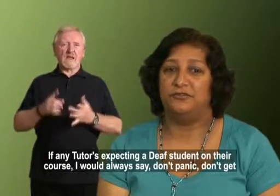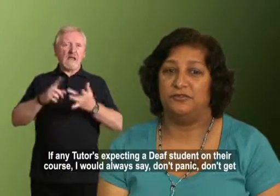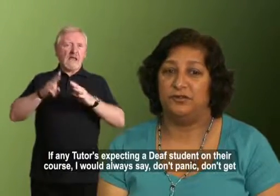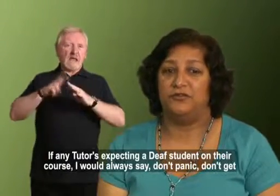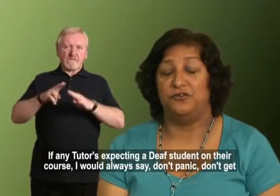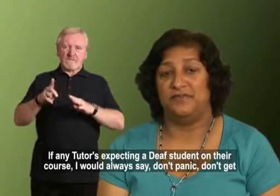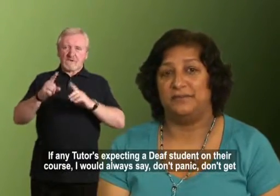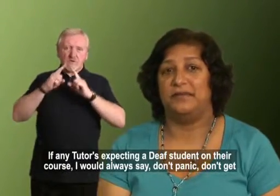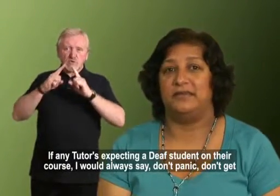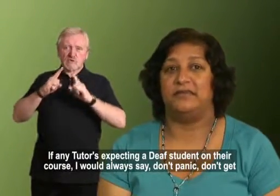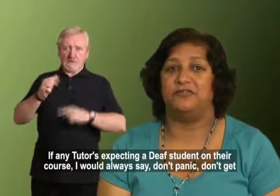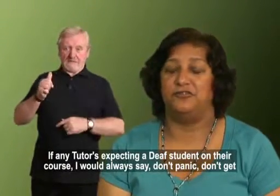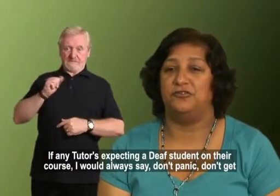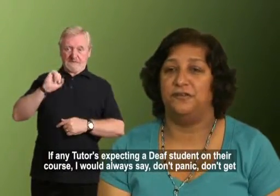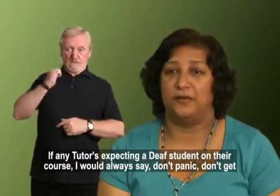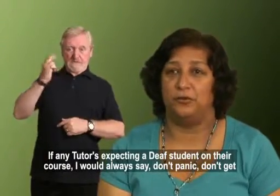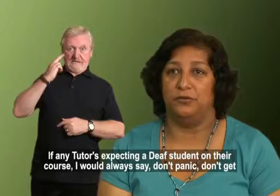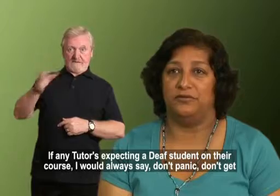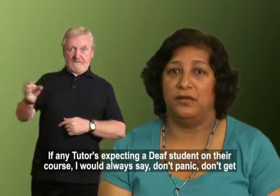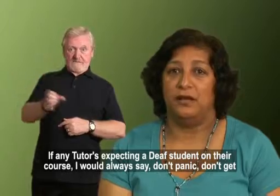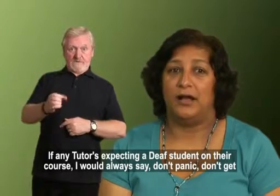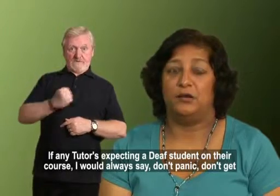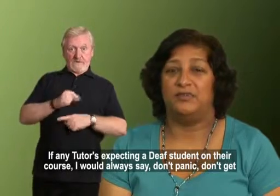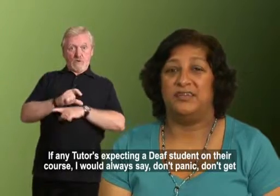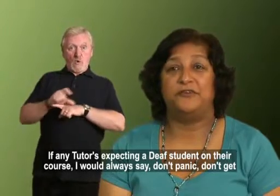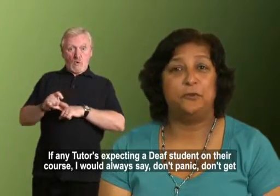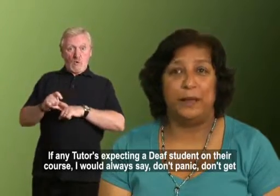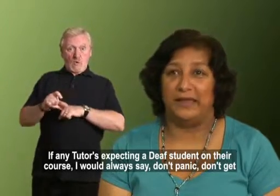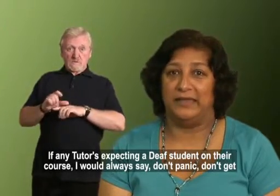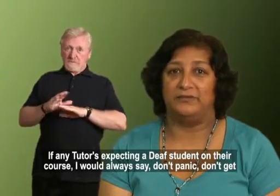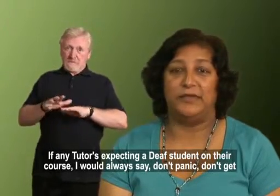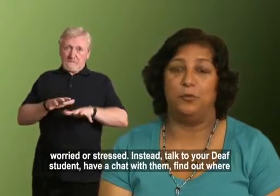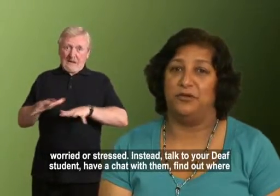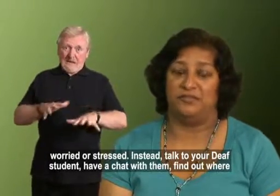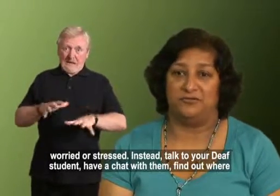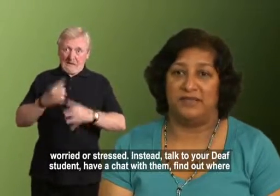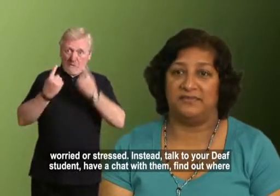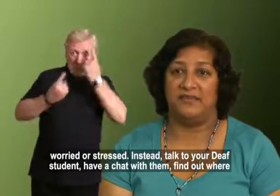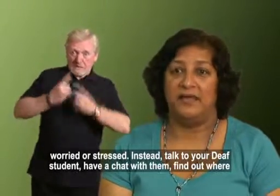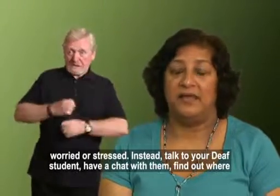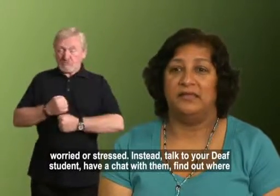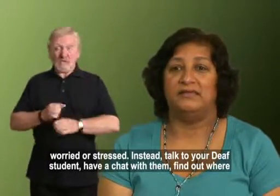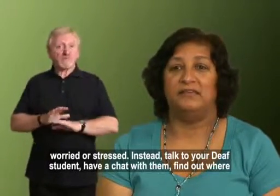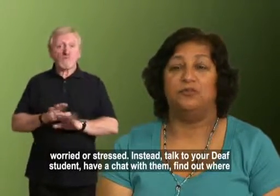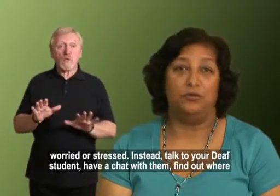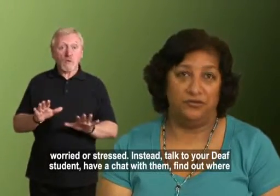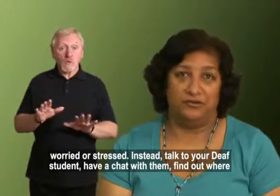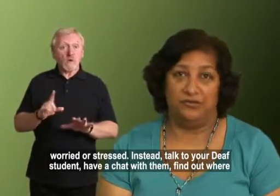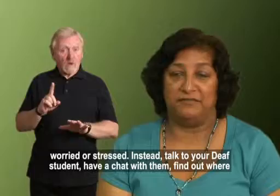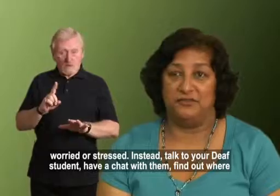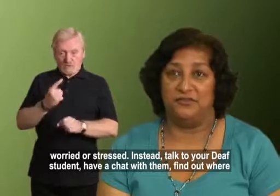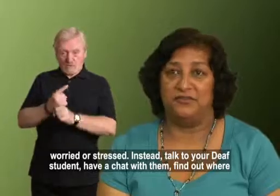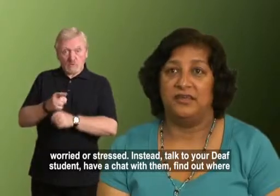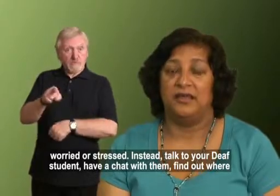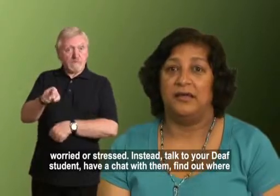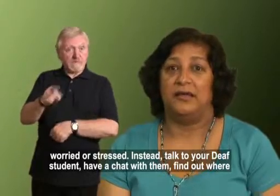If any tutor is expecting a deaf student on their course, I would also say don't panic, don't get worried or stressed. Instead, talk to your